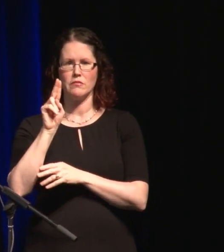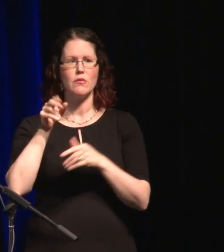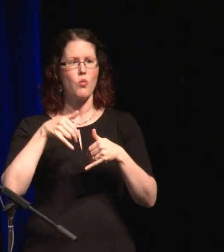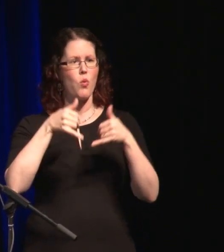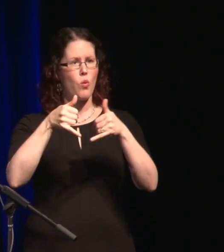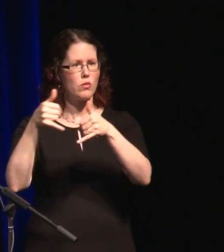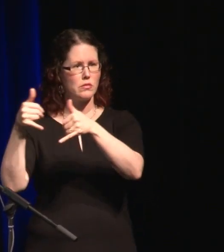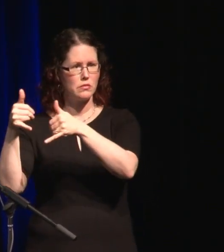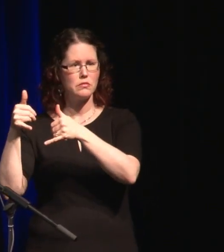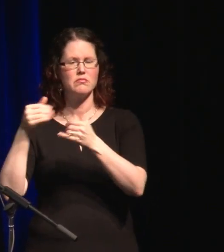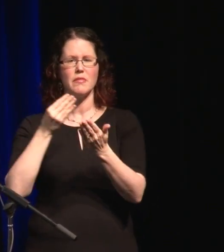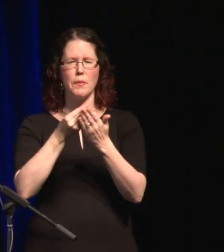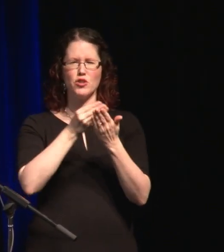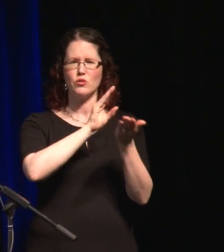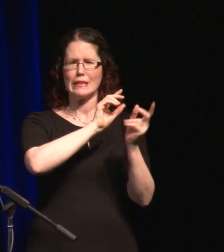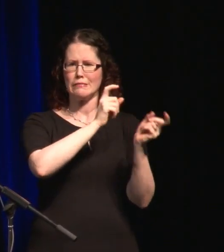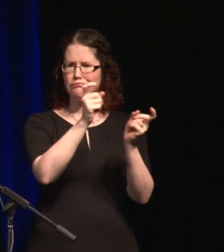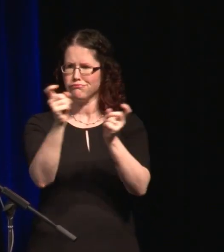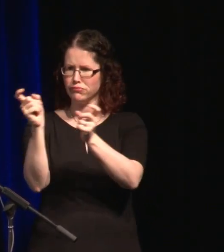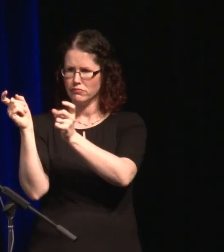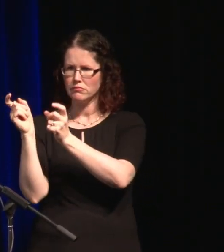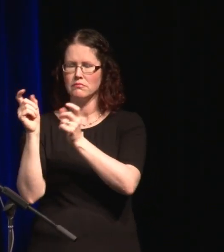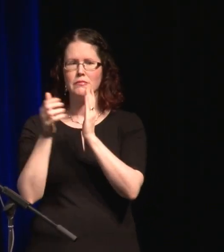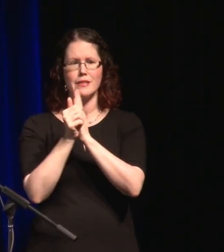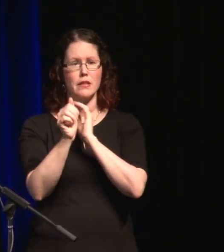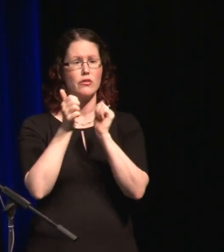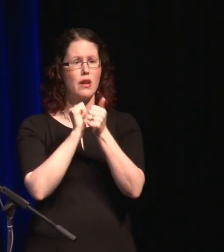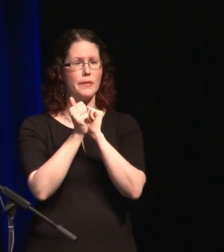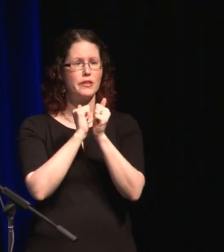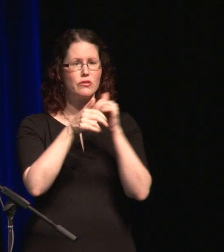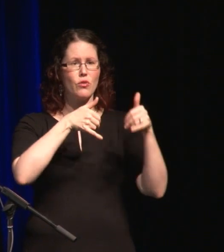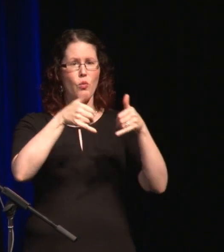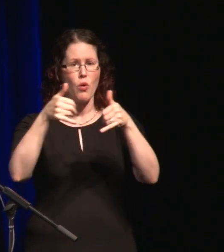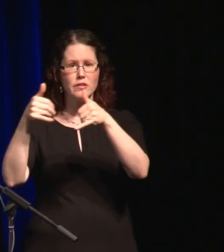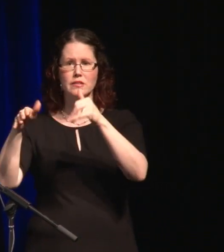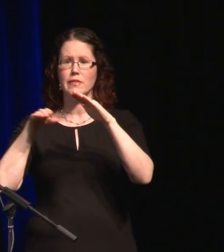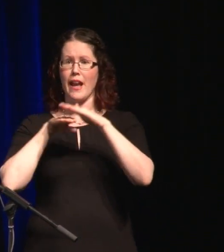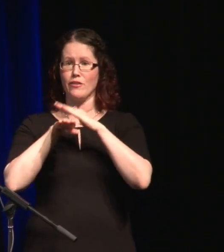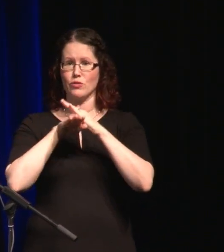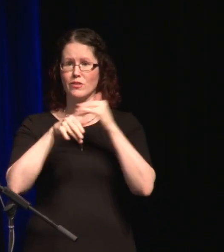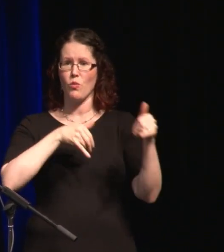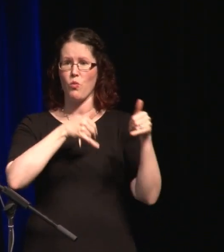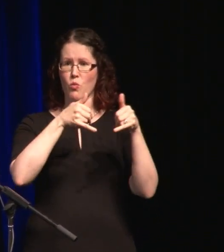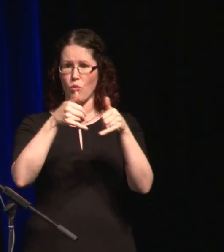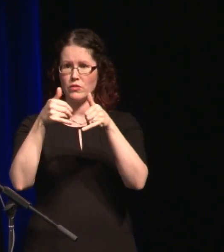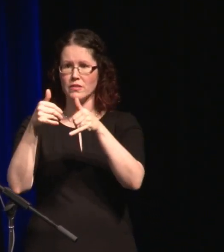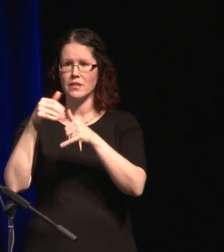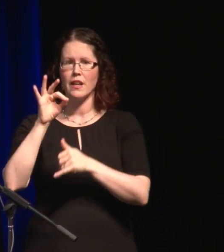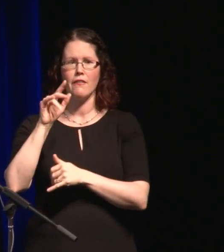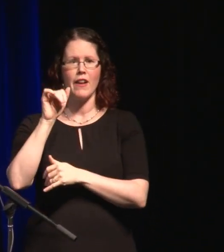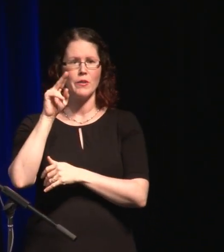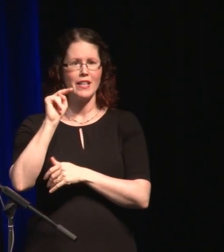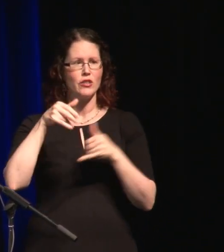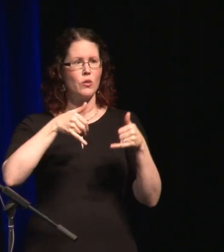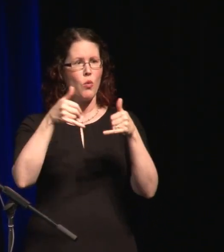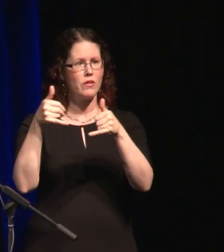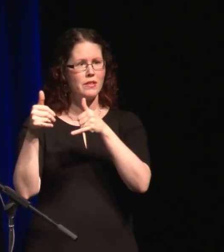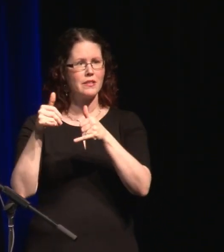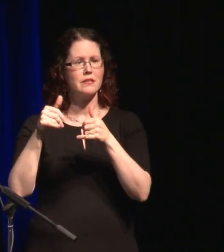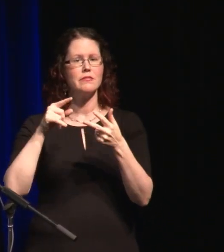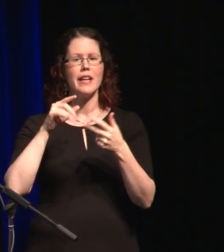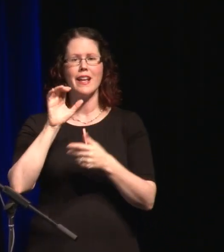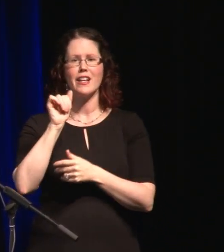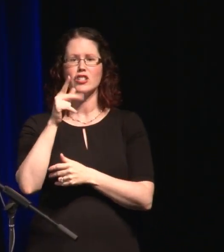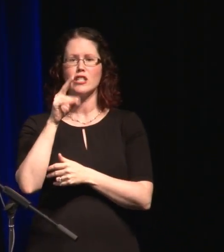Marconi Staff Fund Bursaries, Skills Competition Awards, Entrance Awards, NSCC Foundation Awards, and the Achieve Program